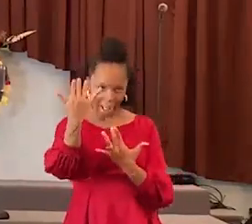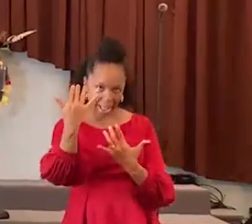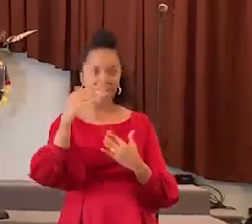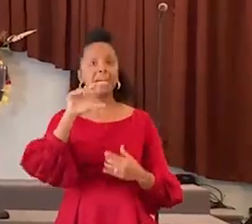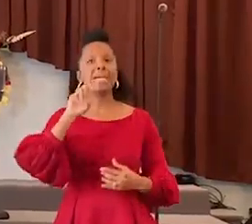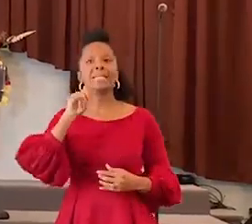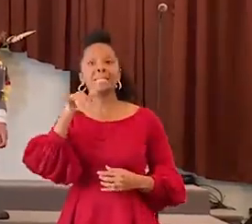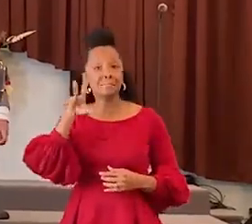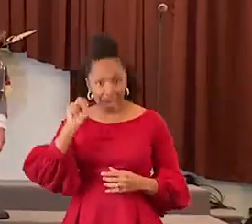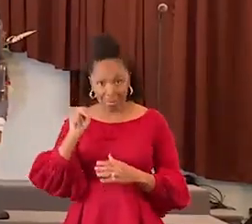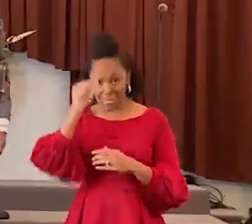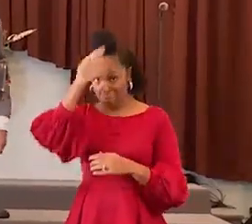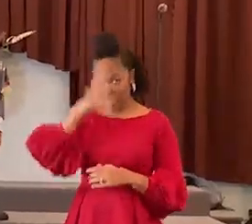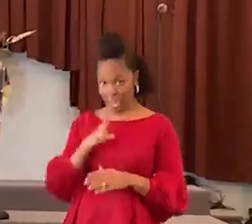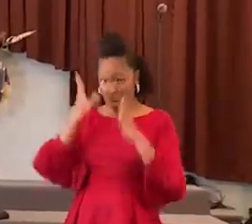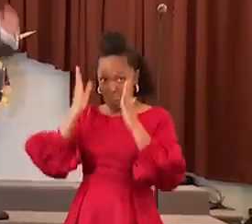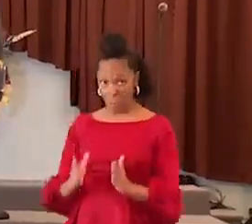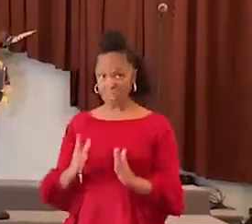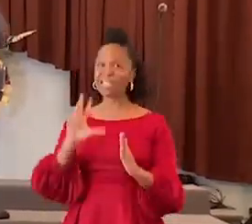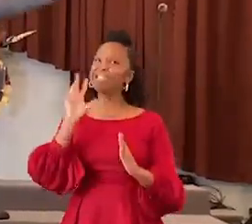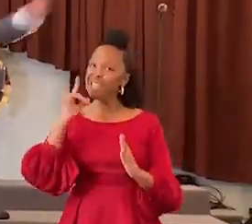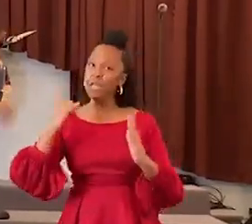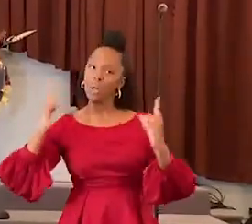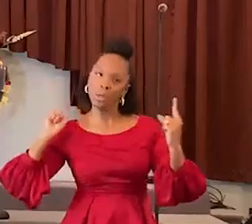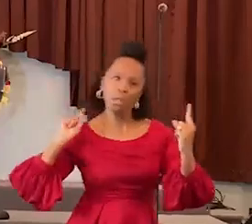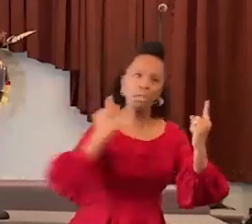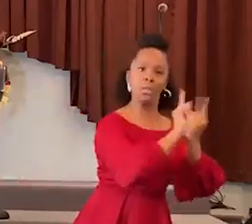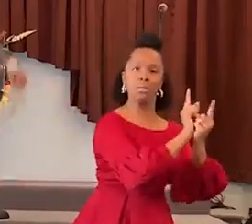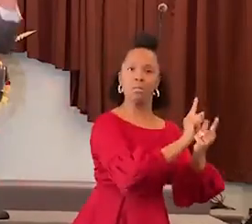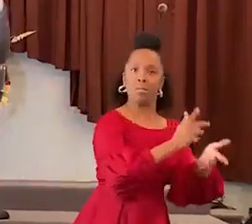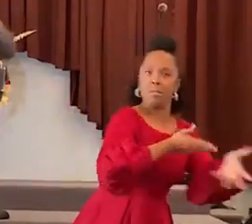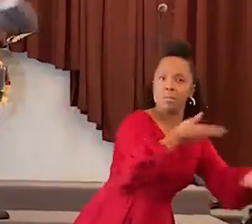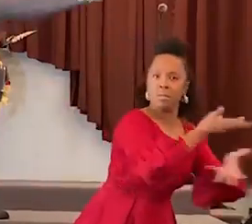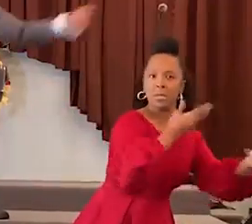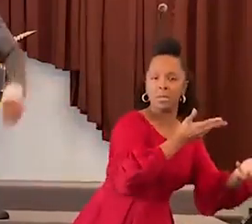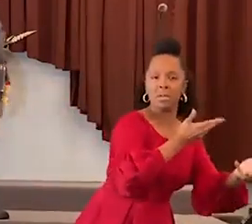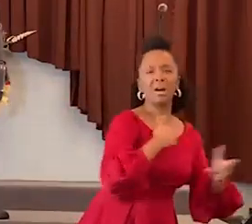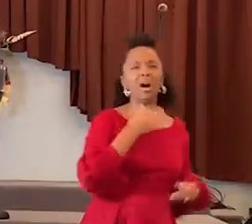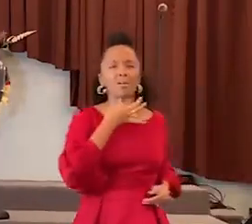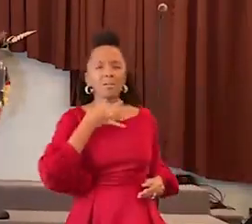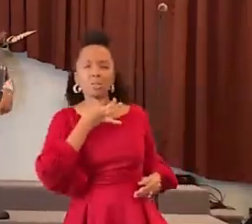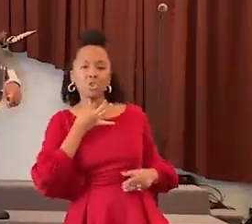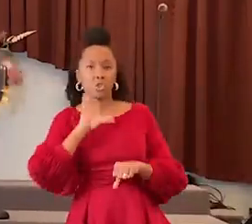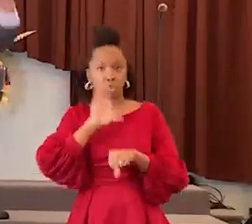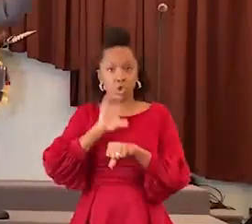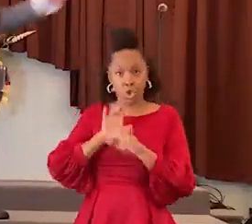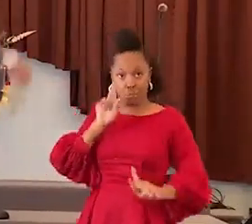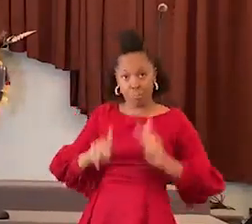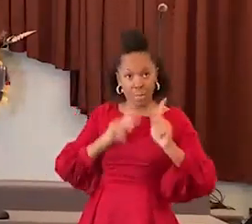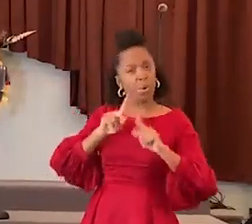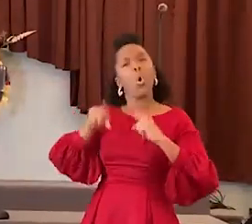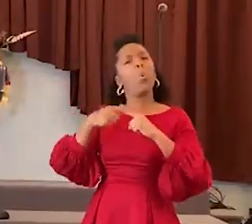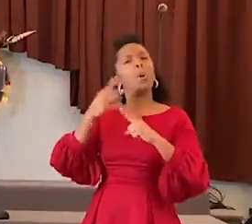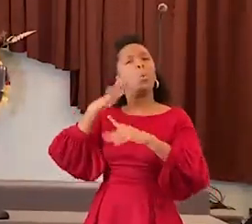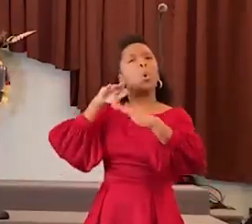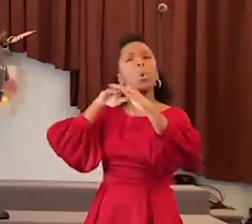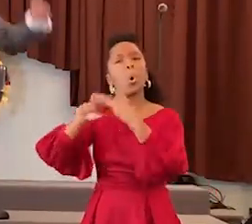was. Went to the church. Going to the world. Going to the crack house. Going to the